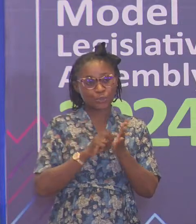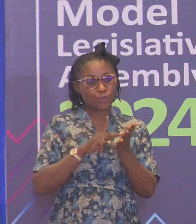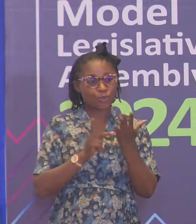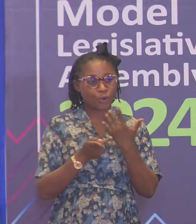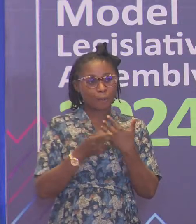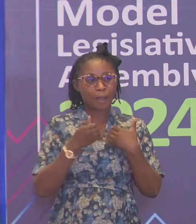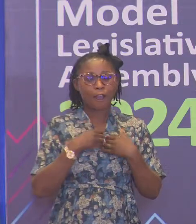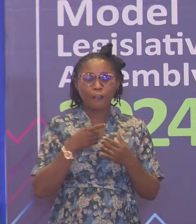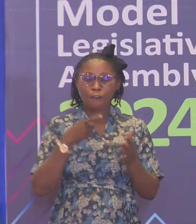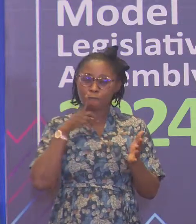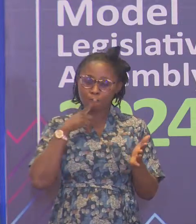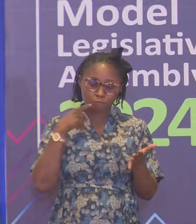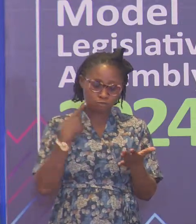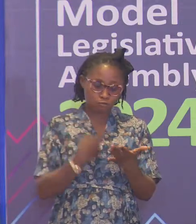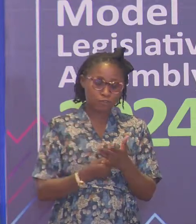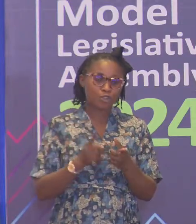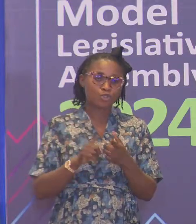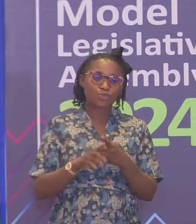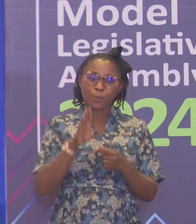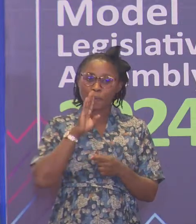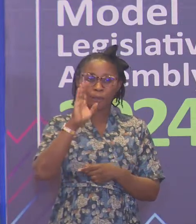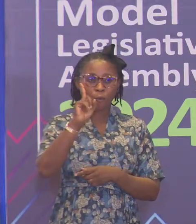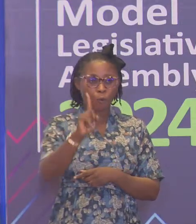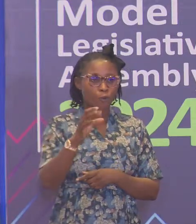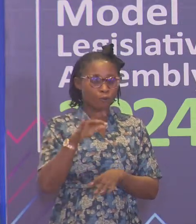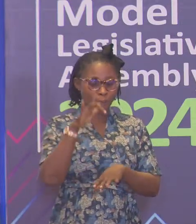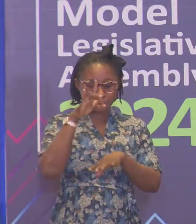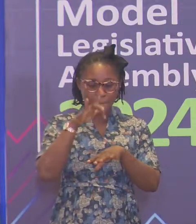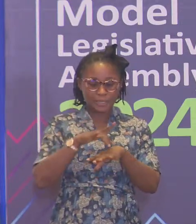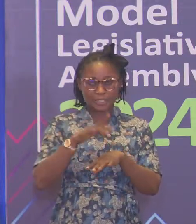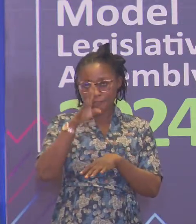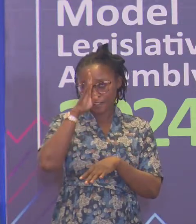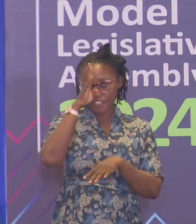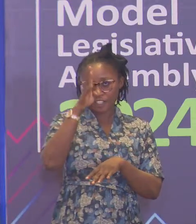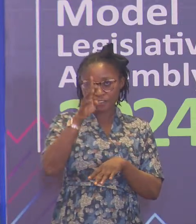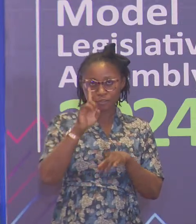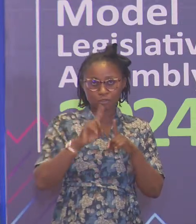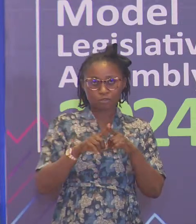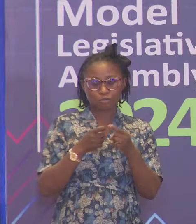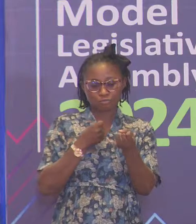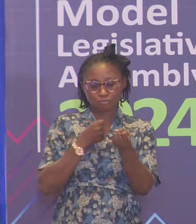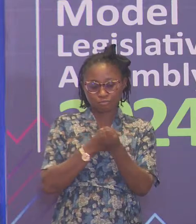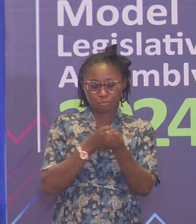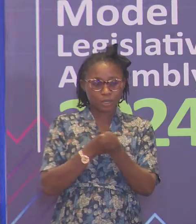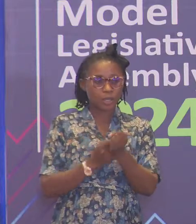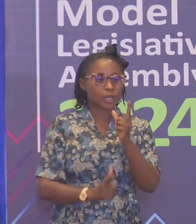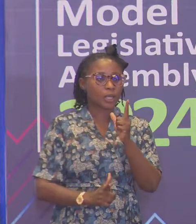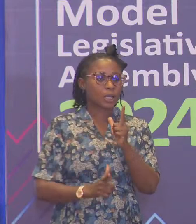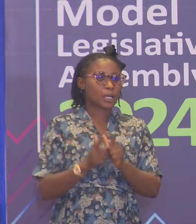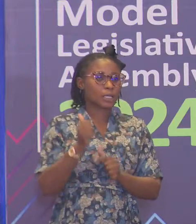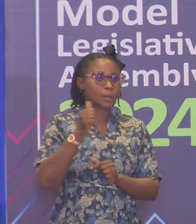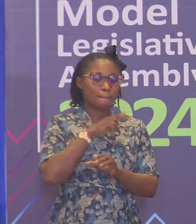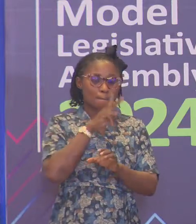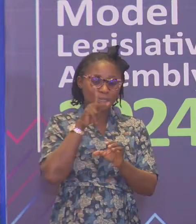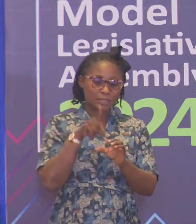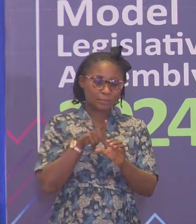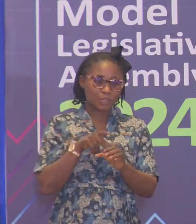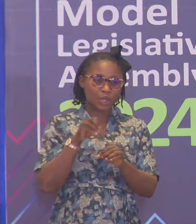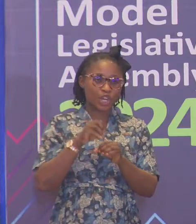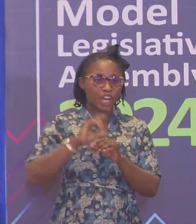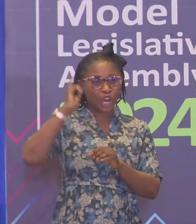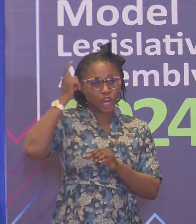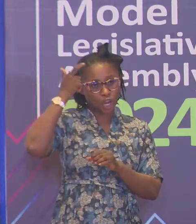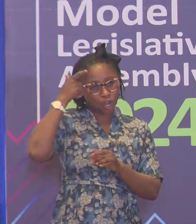most impactful initiatives aimed at fostering greater youth participation in